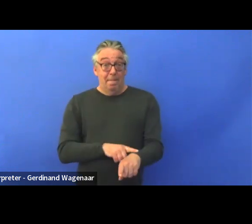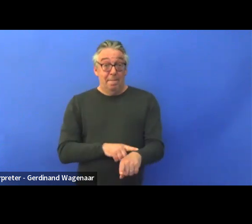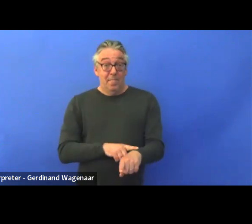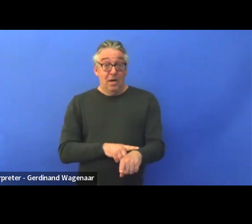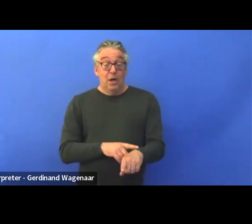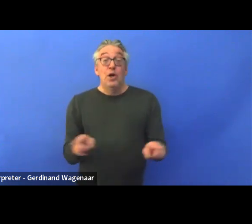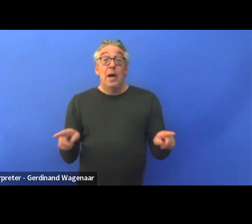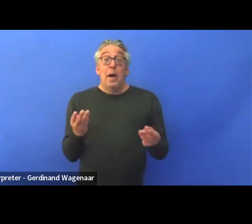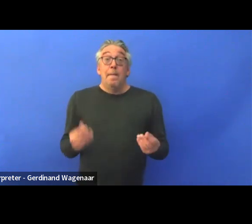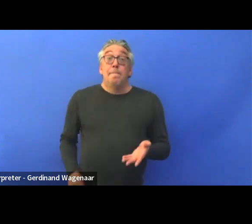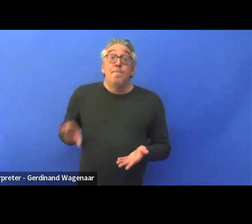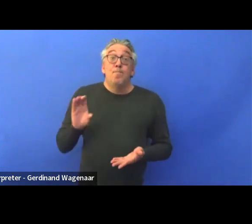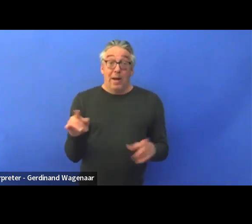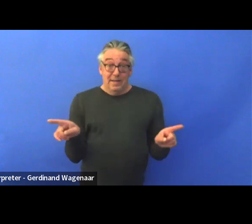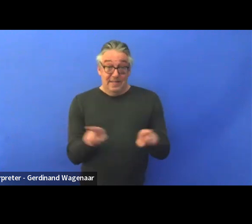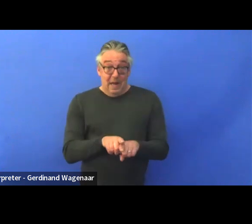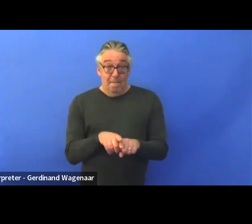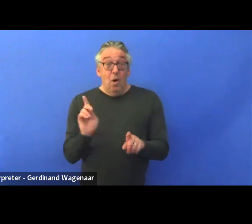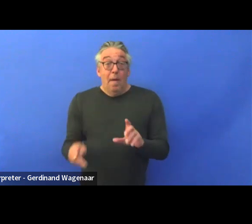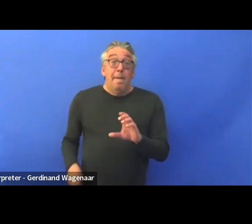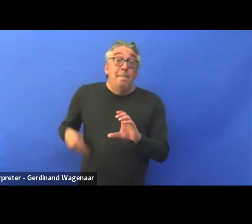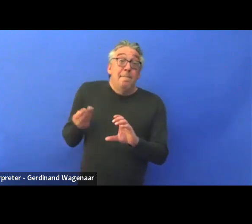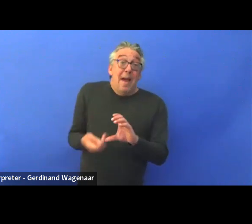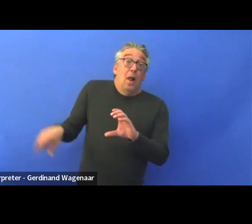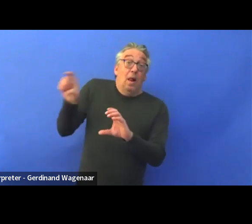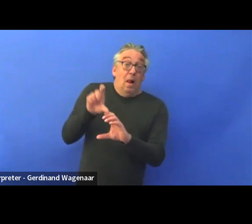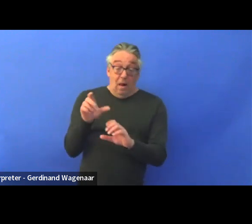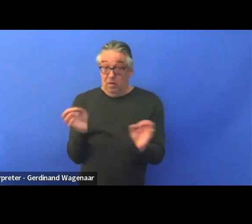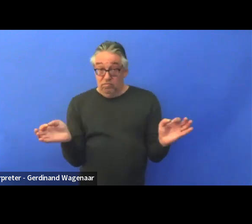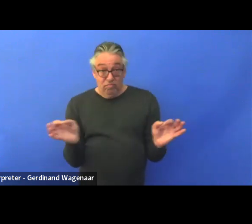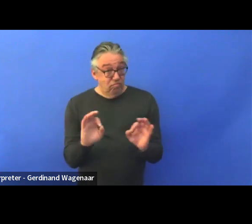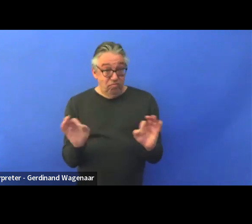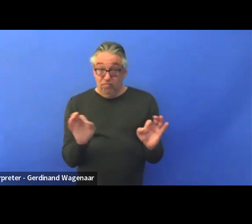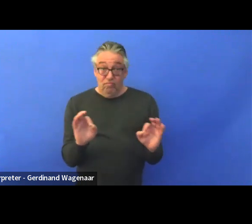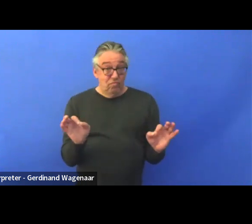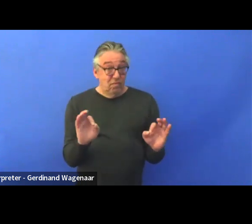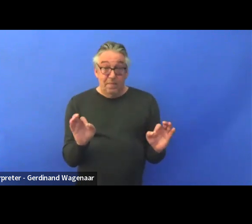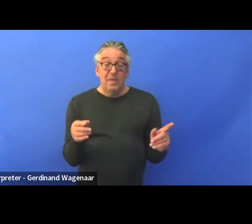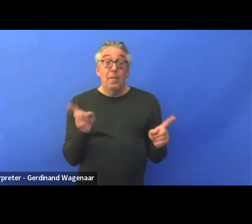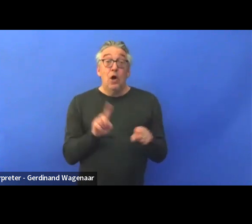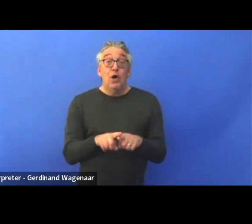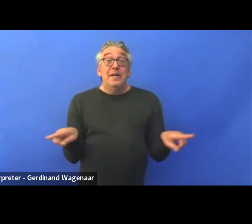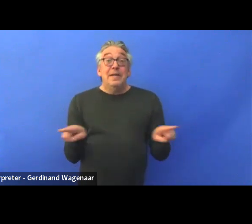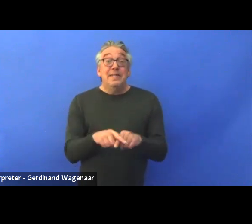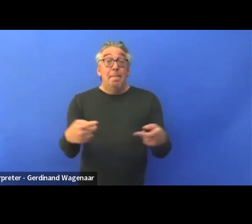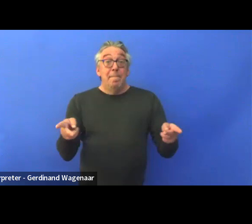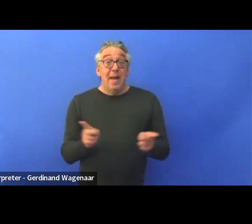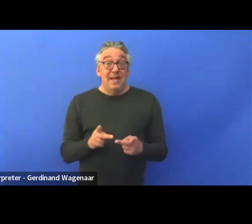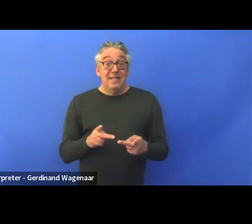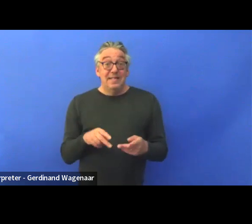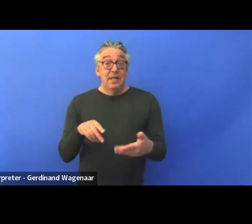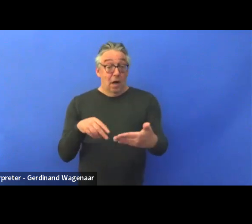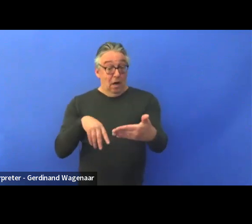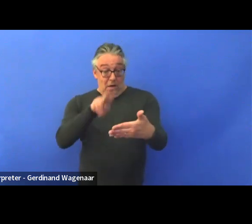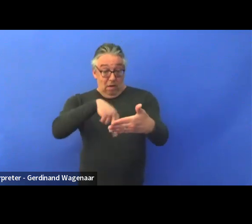same price, so she doesn't have to pay extra for this special version of the book, and in the same place. So she's actually going